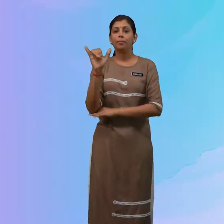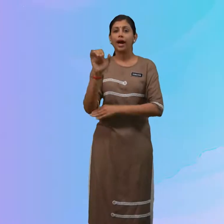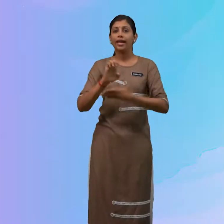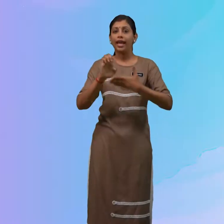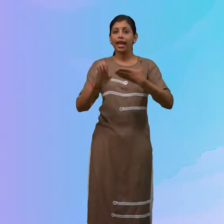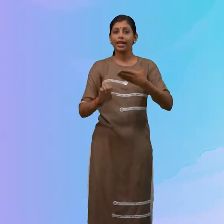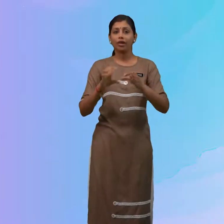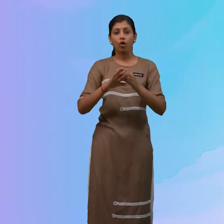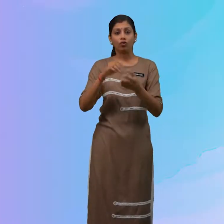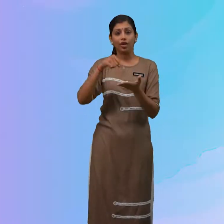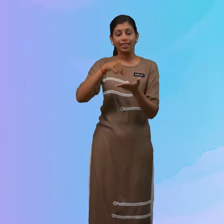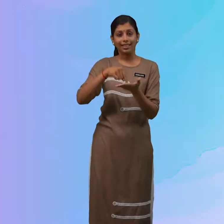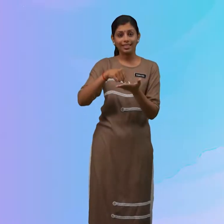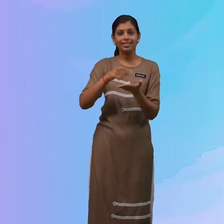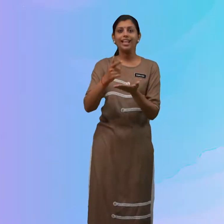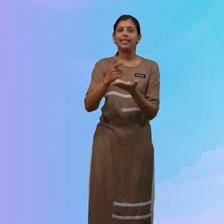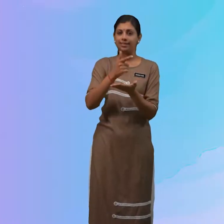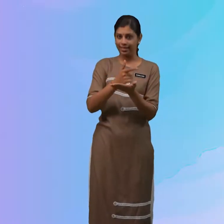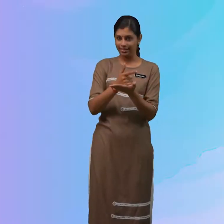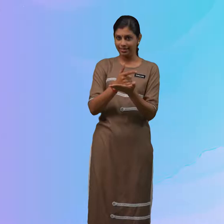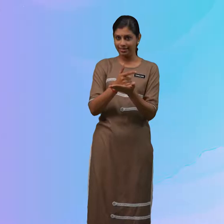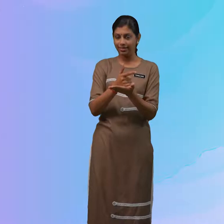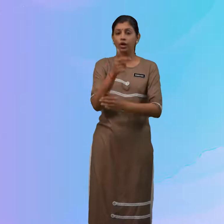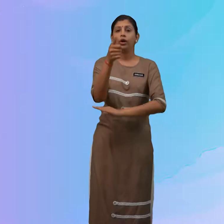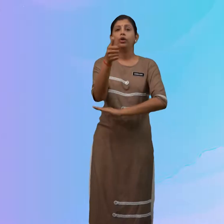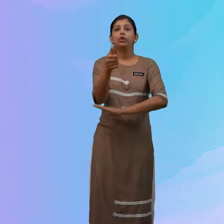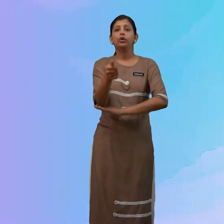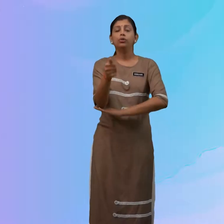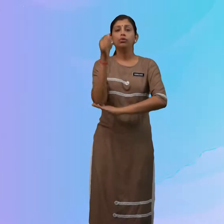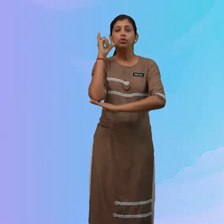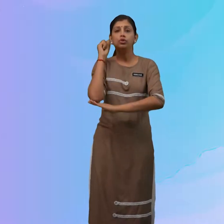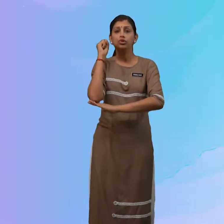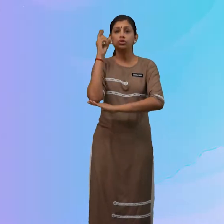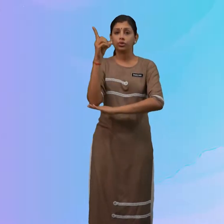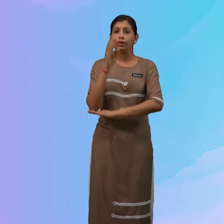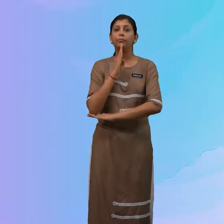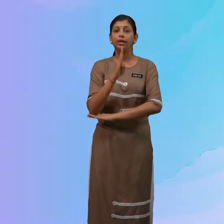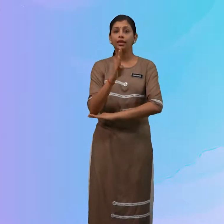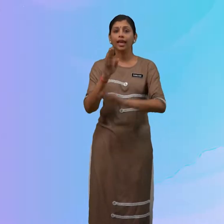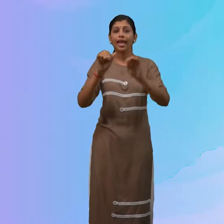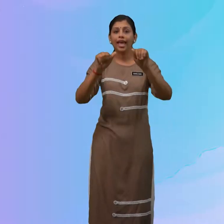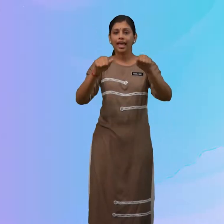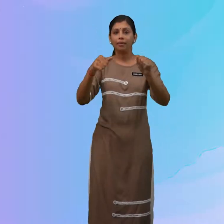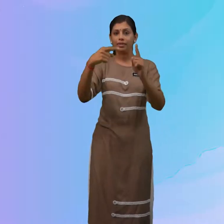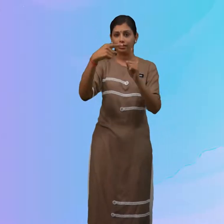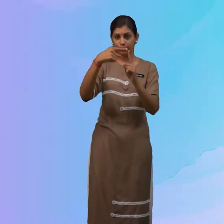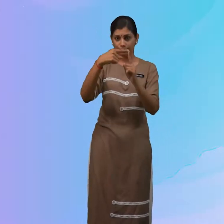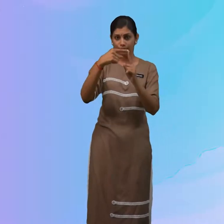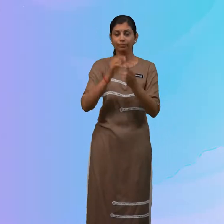By end of this lesson, you should be able to